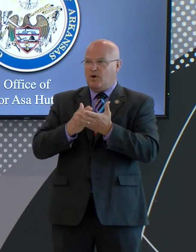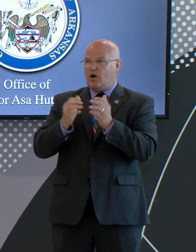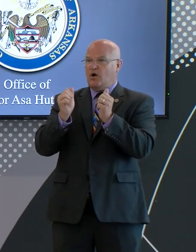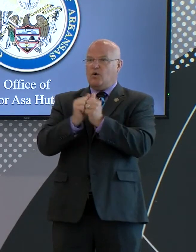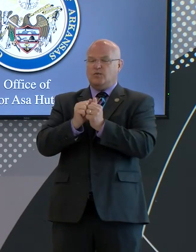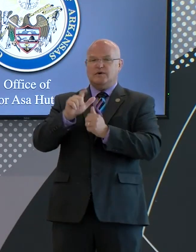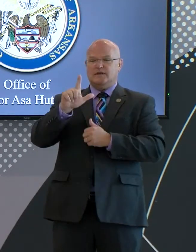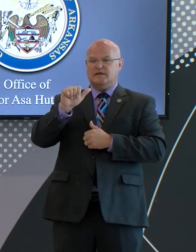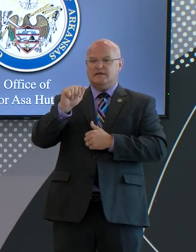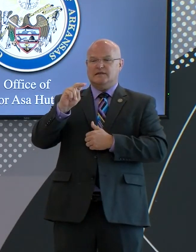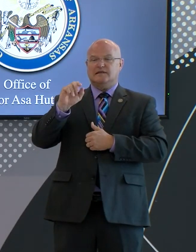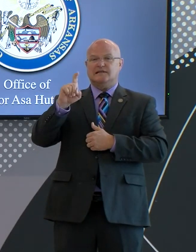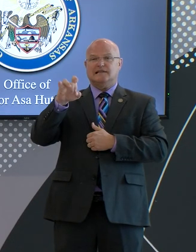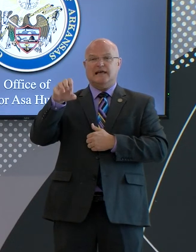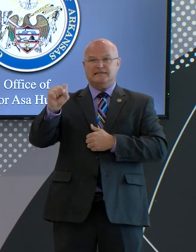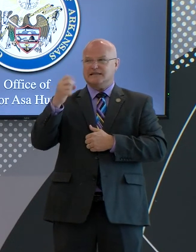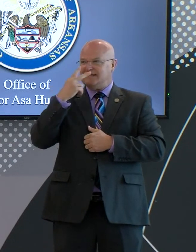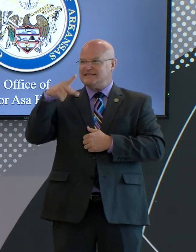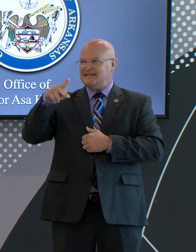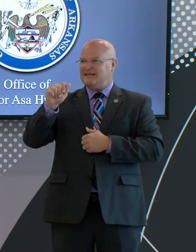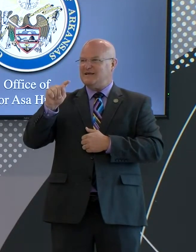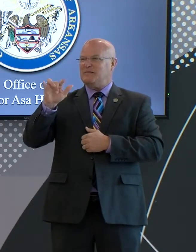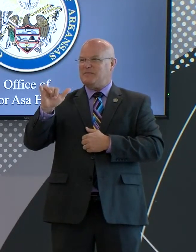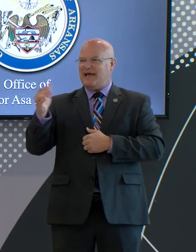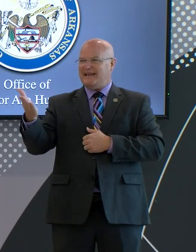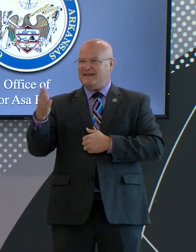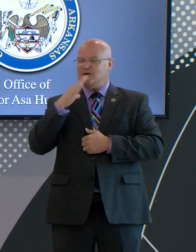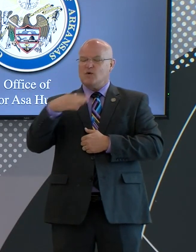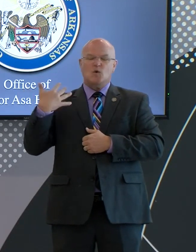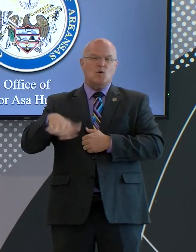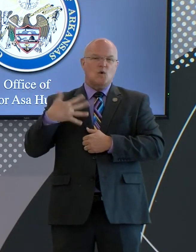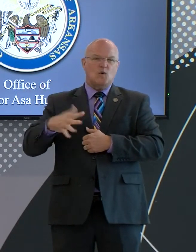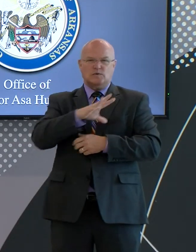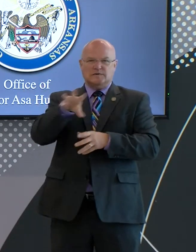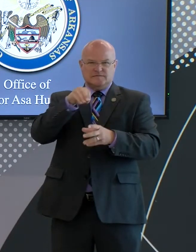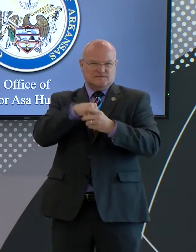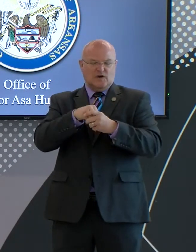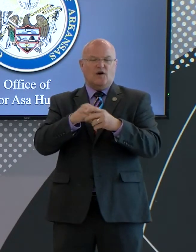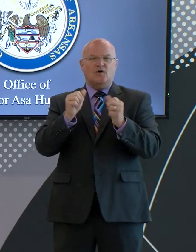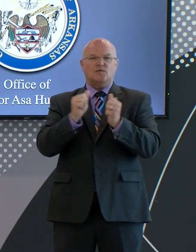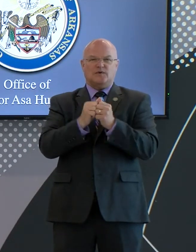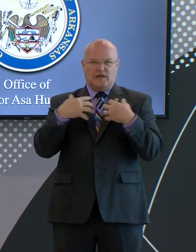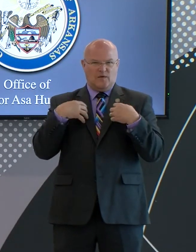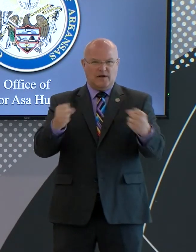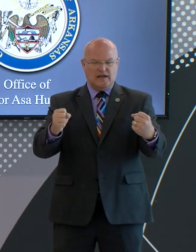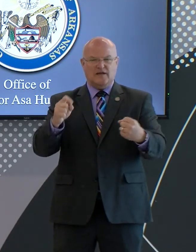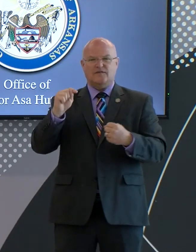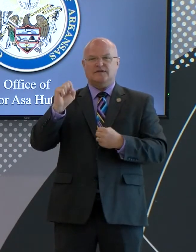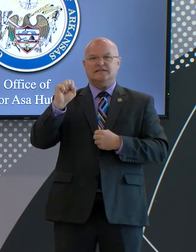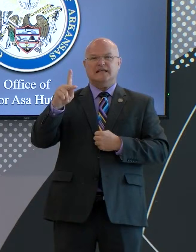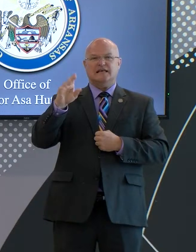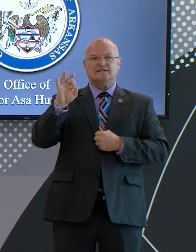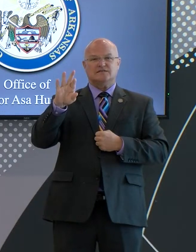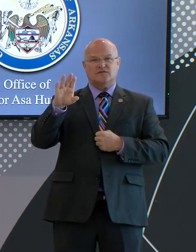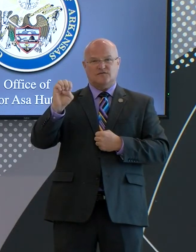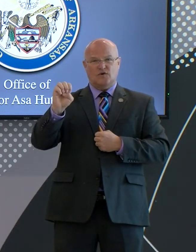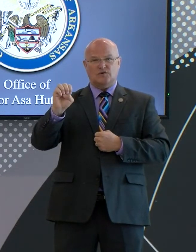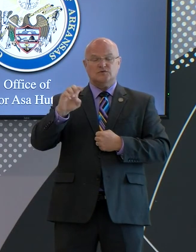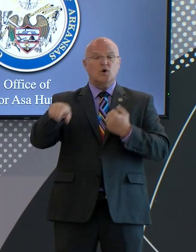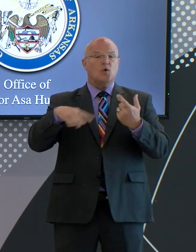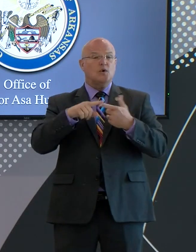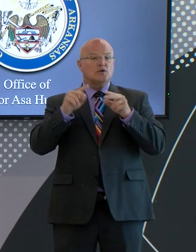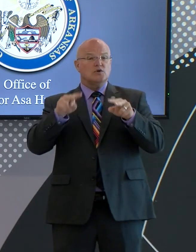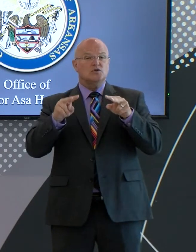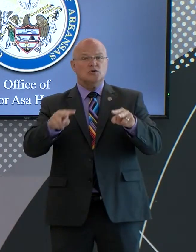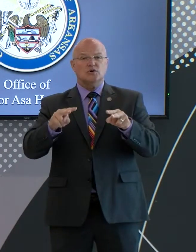with Lanxess, I see Patty Carden here, who's been so instrumental in our recovery task force. Whenever you